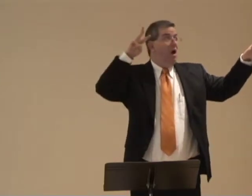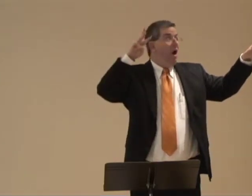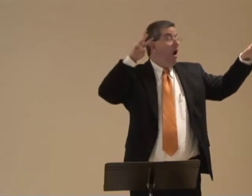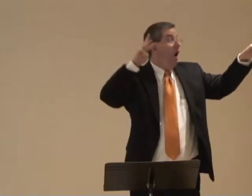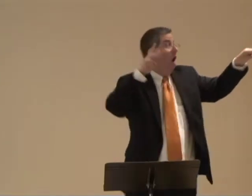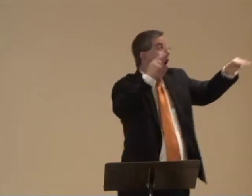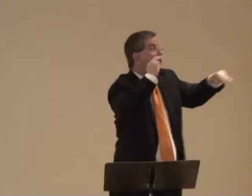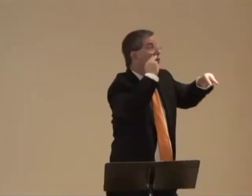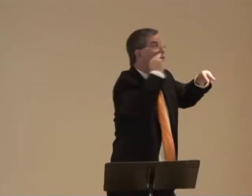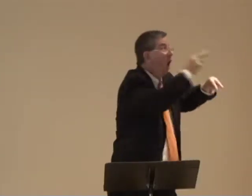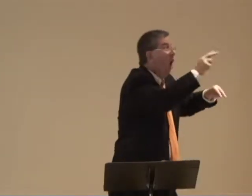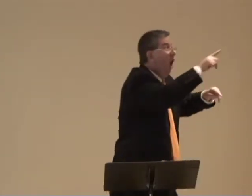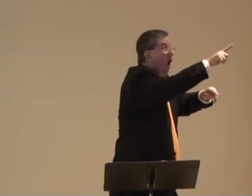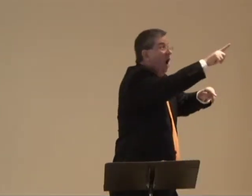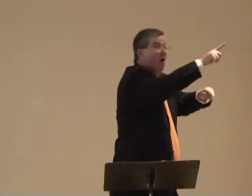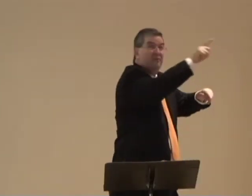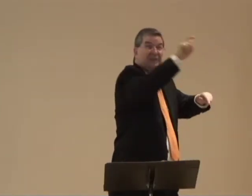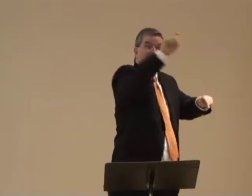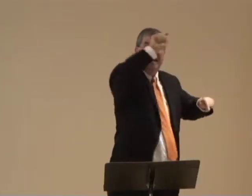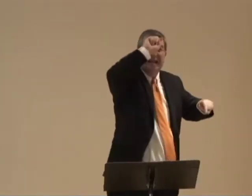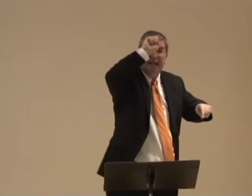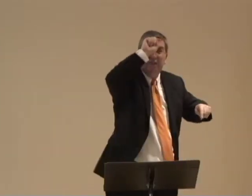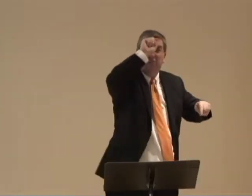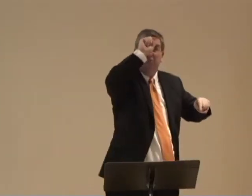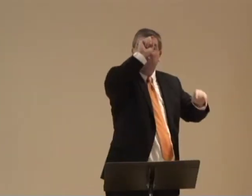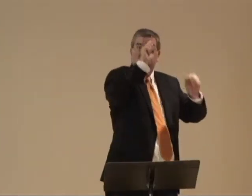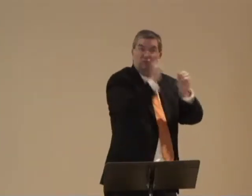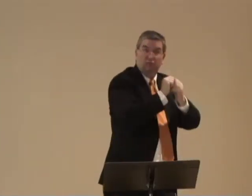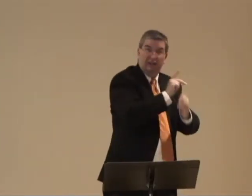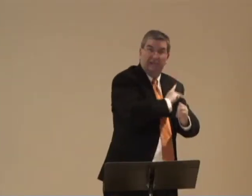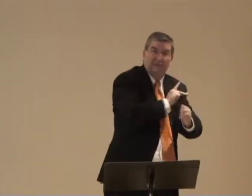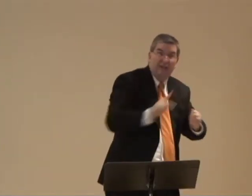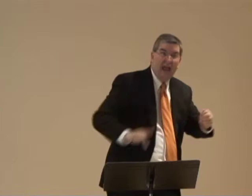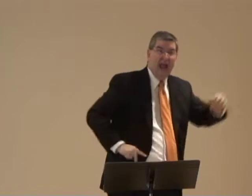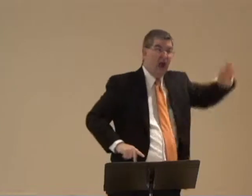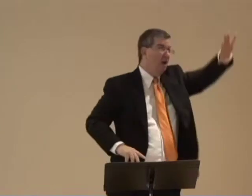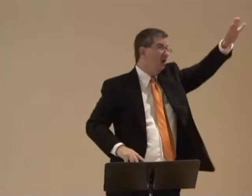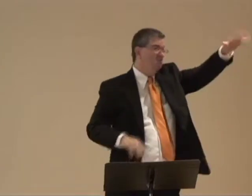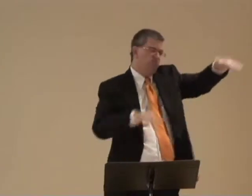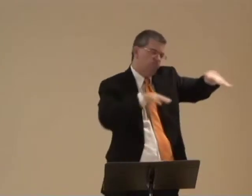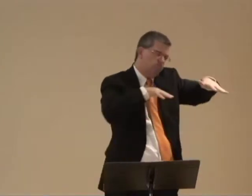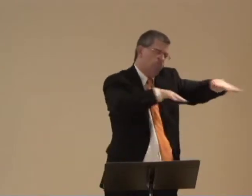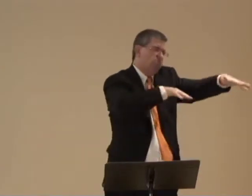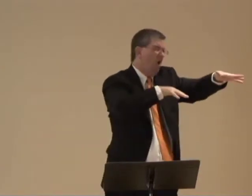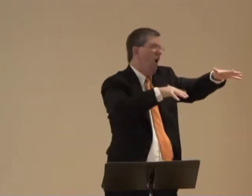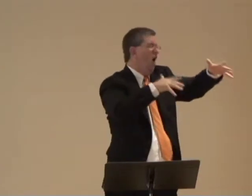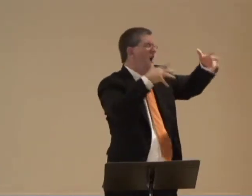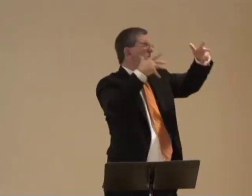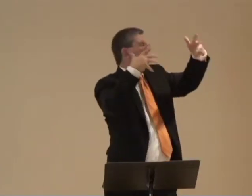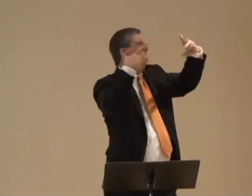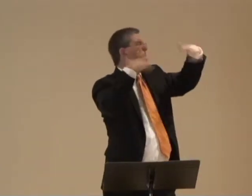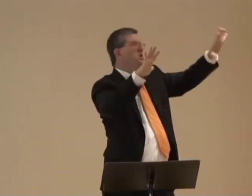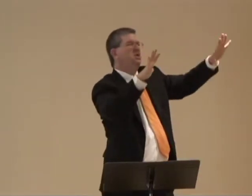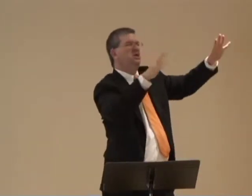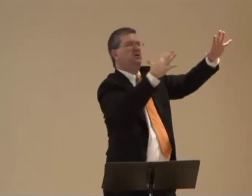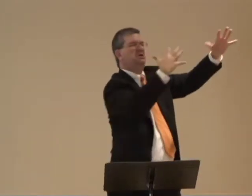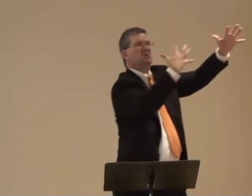when the Israelite people looked around and saw the Egyptian soldiers coming after them, a